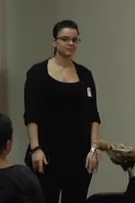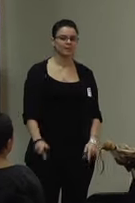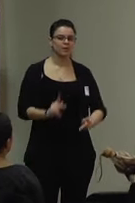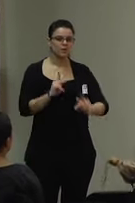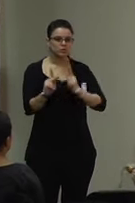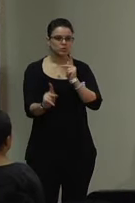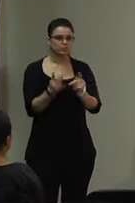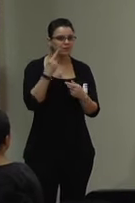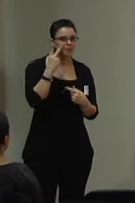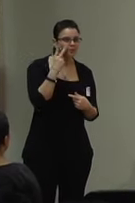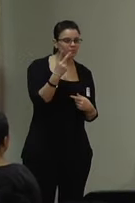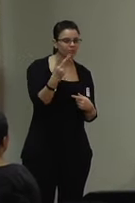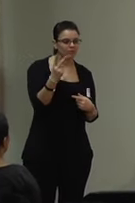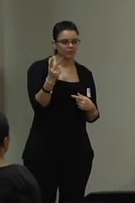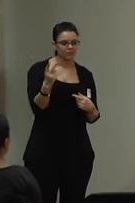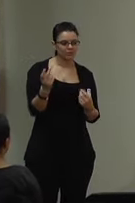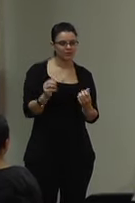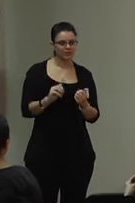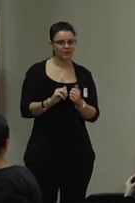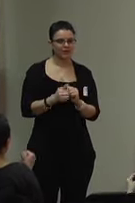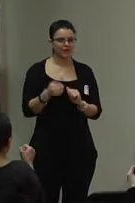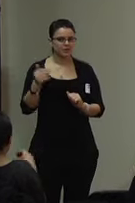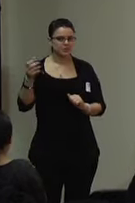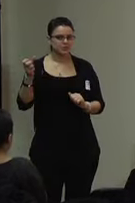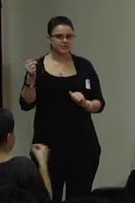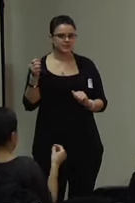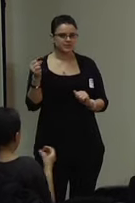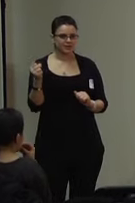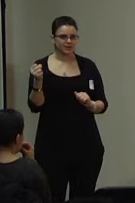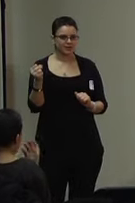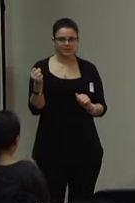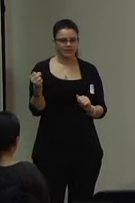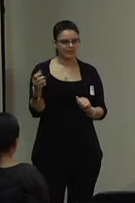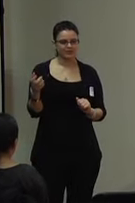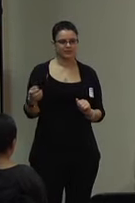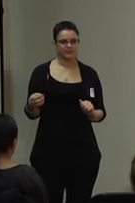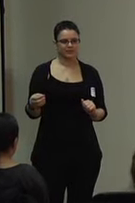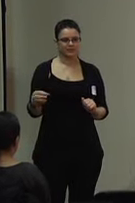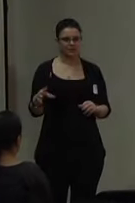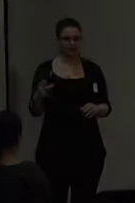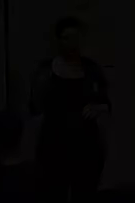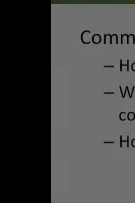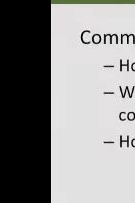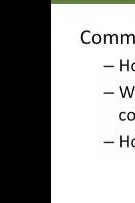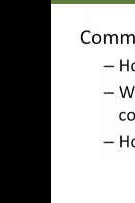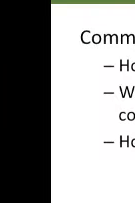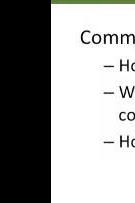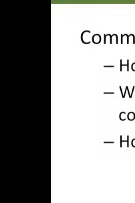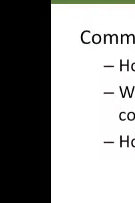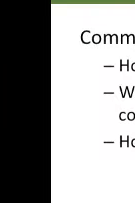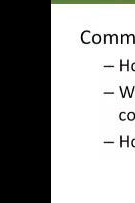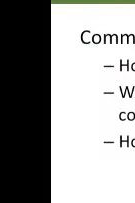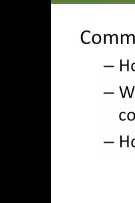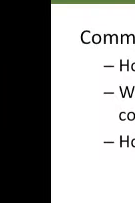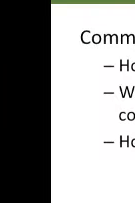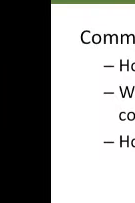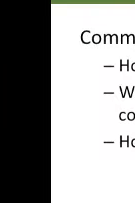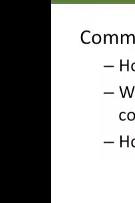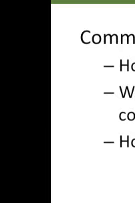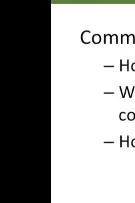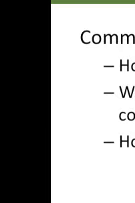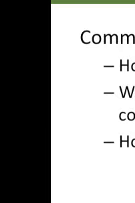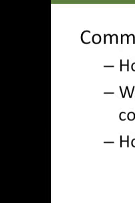at how do they remove dairy, common concerns are how do I get enough calcium? What can I eat that tastes good? And